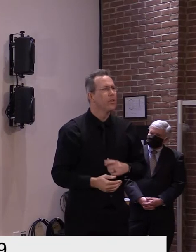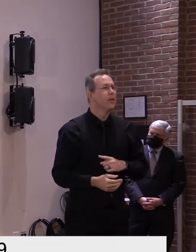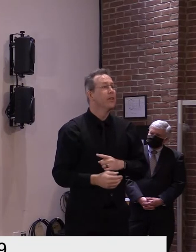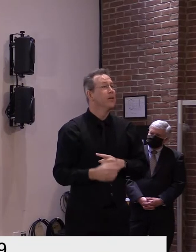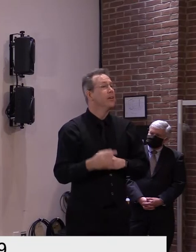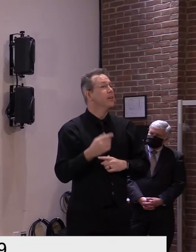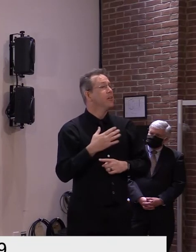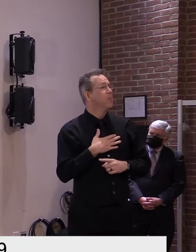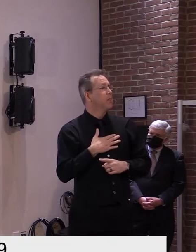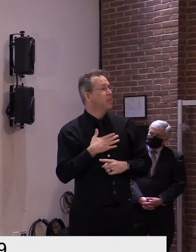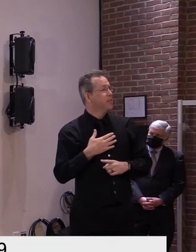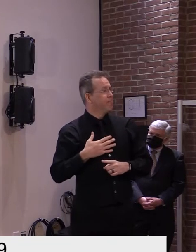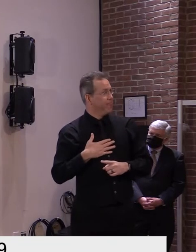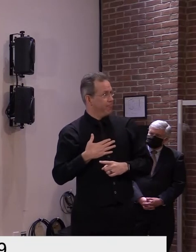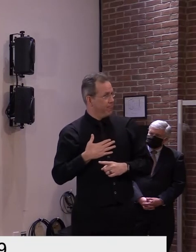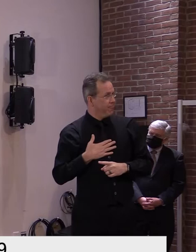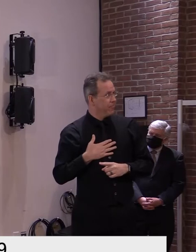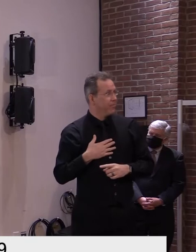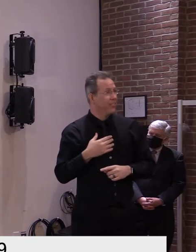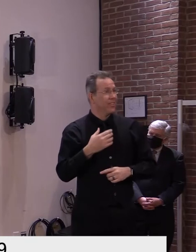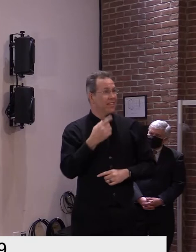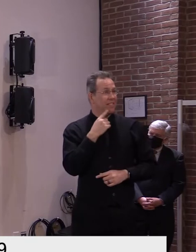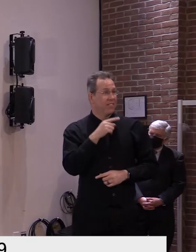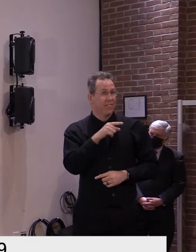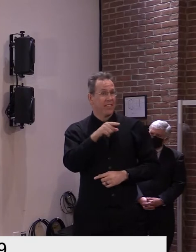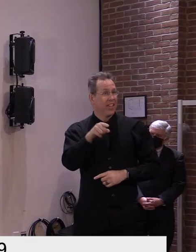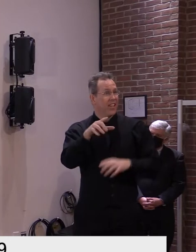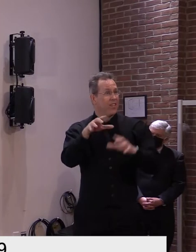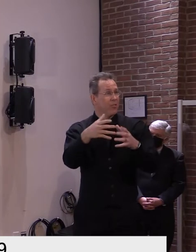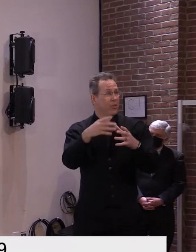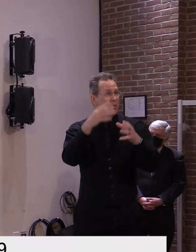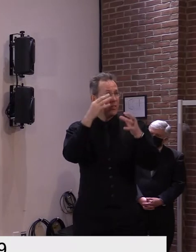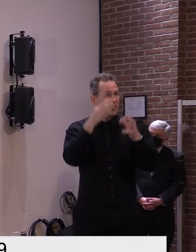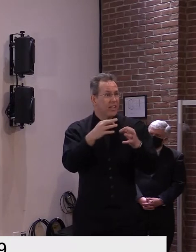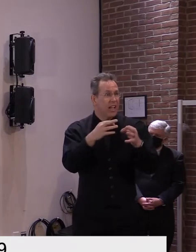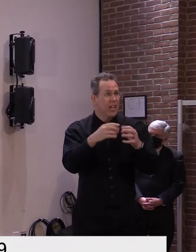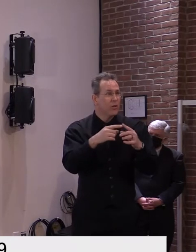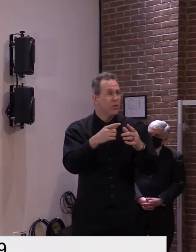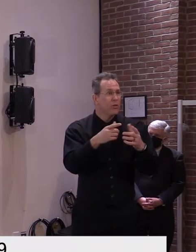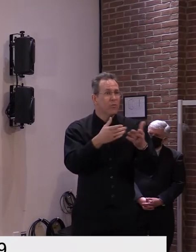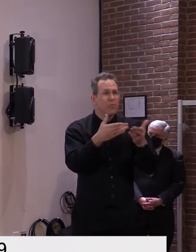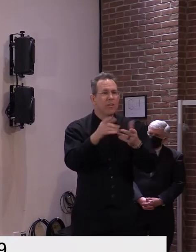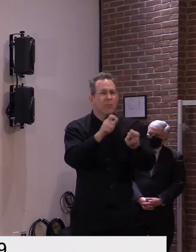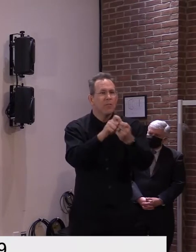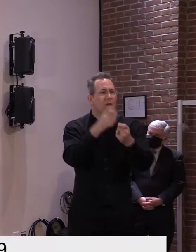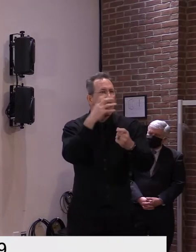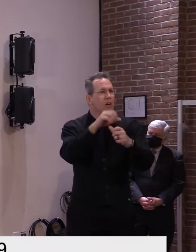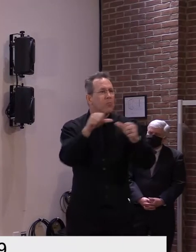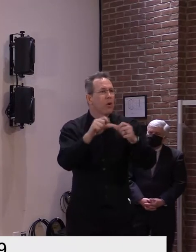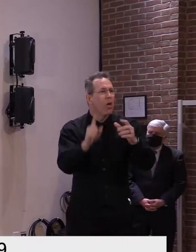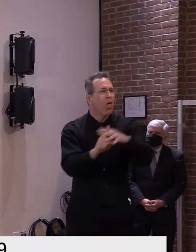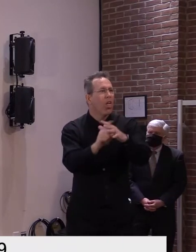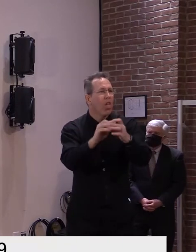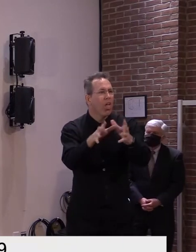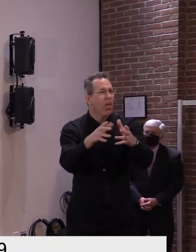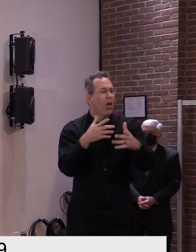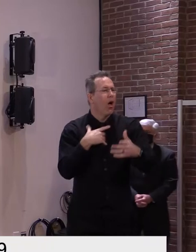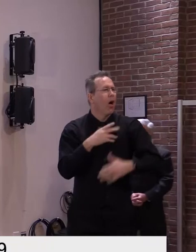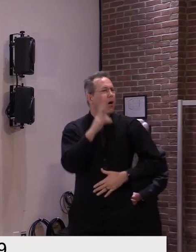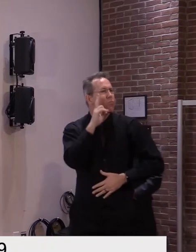of vaccines into our state, then they can take a different path. And maybe that's what they're doing. Maybe they're